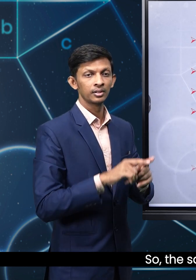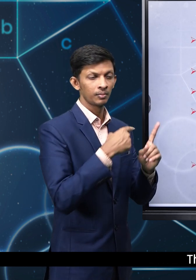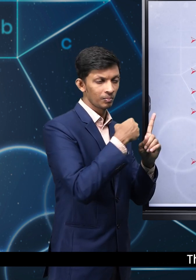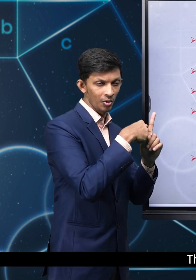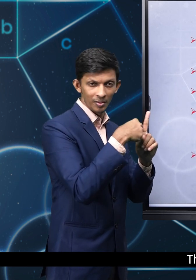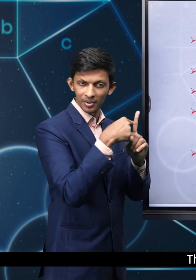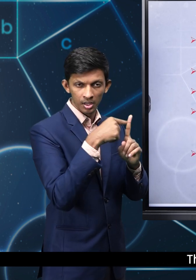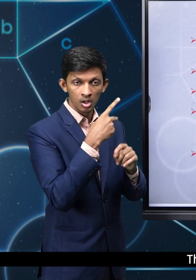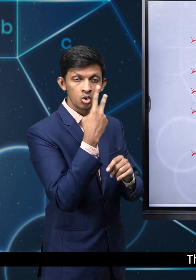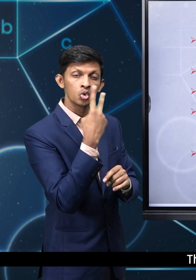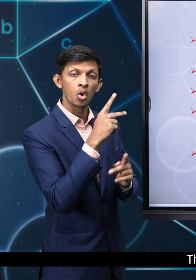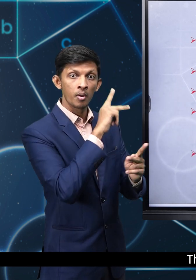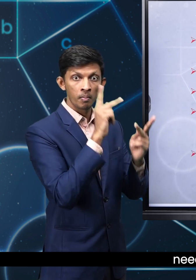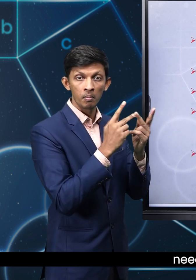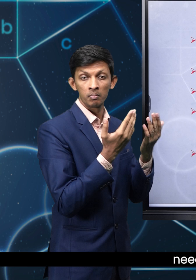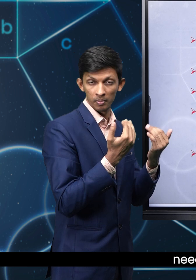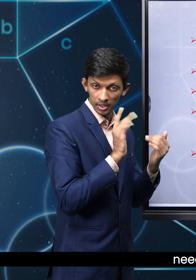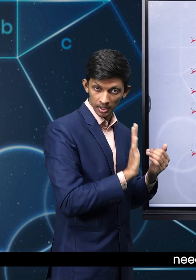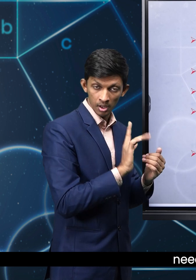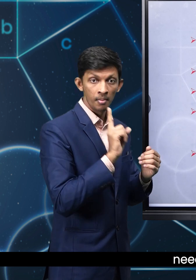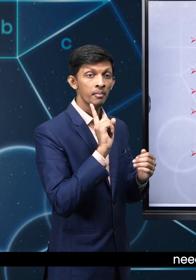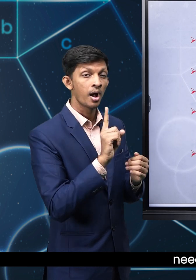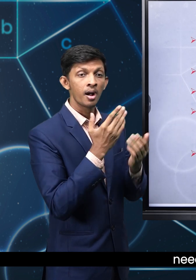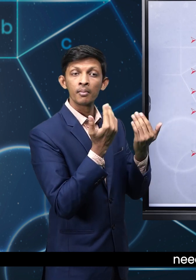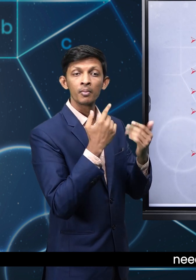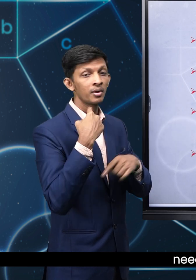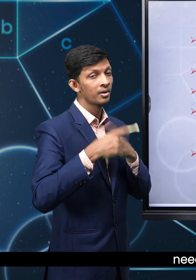The sum of two perfect squares need not be always a perfect square.